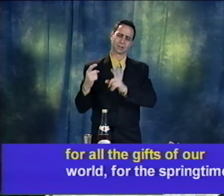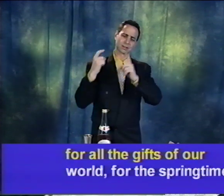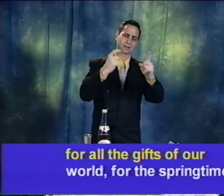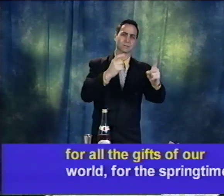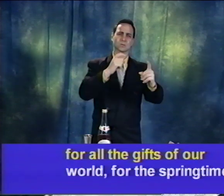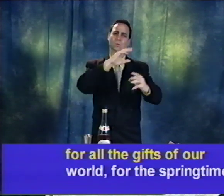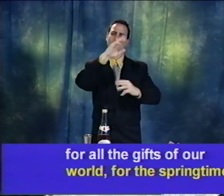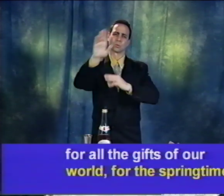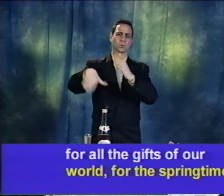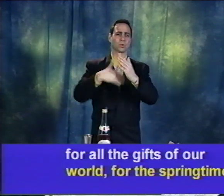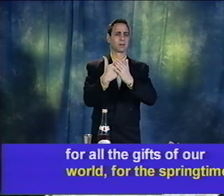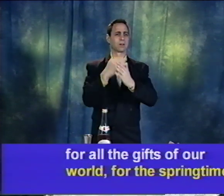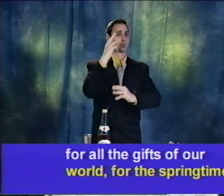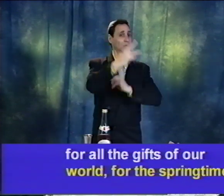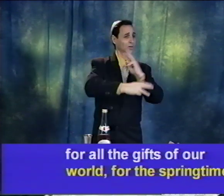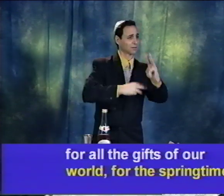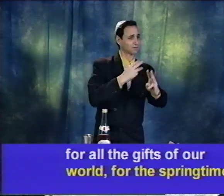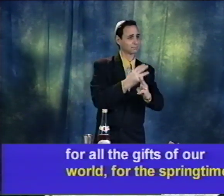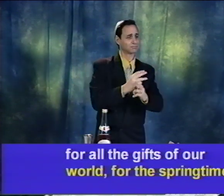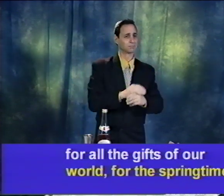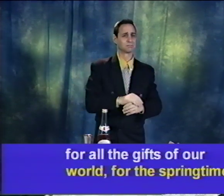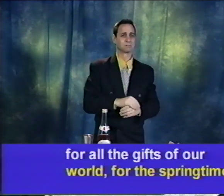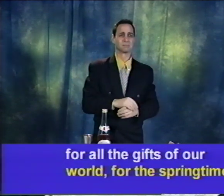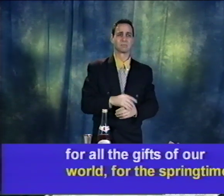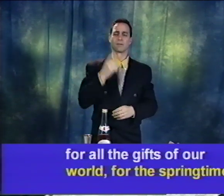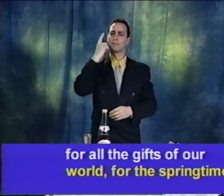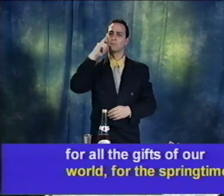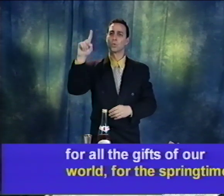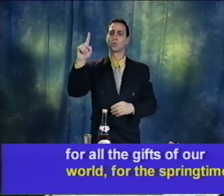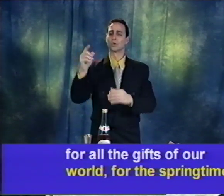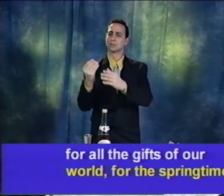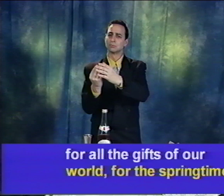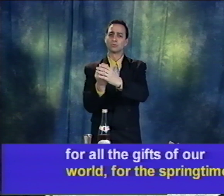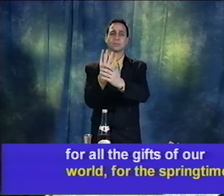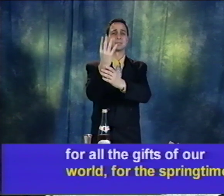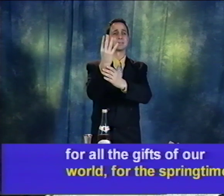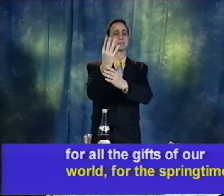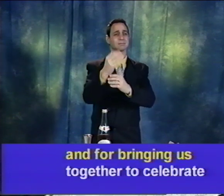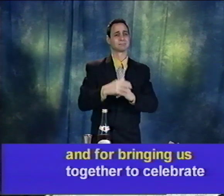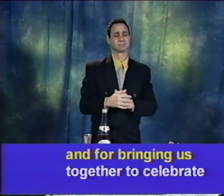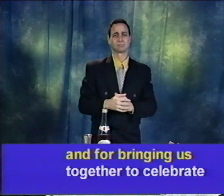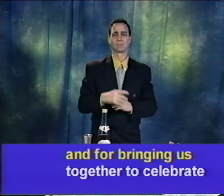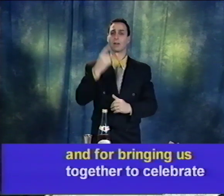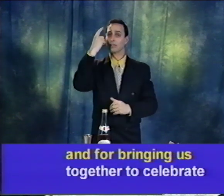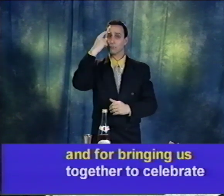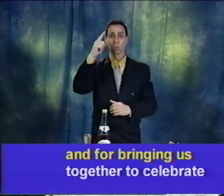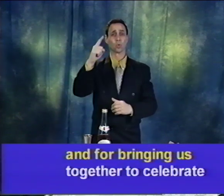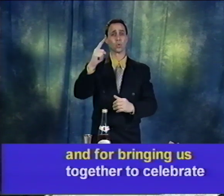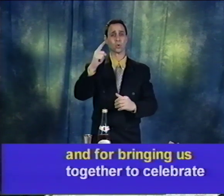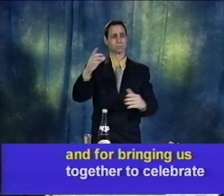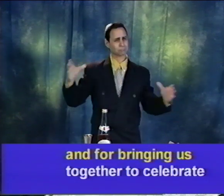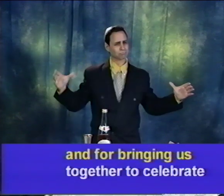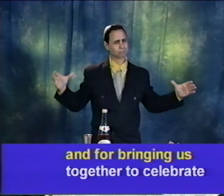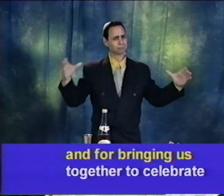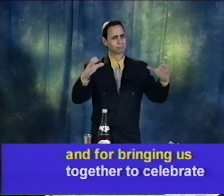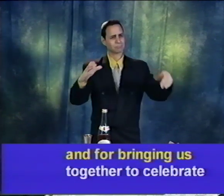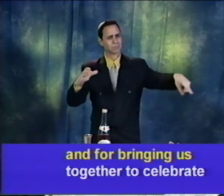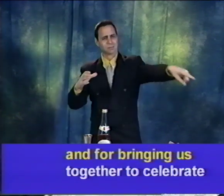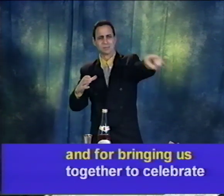all the gifts of our world, for the springtime, and for bringing us